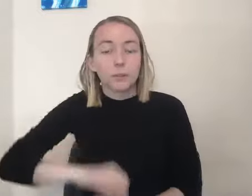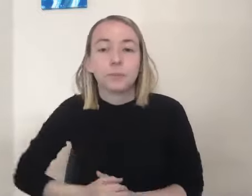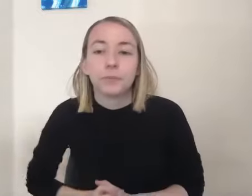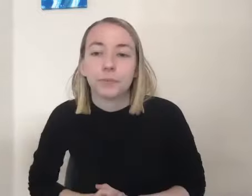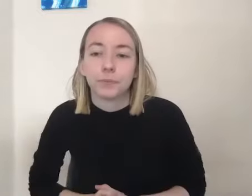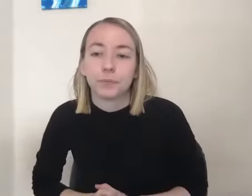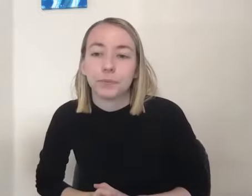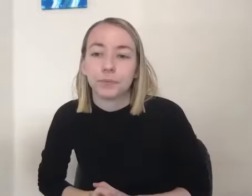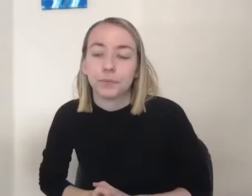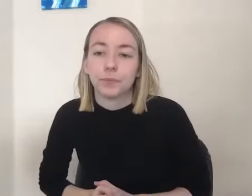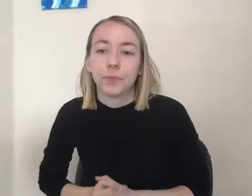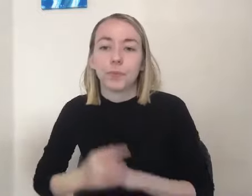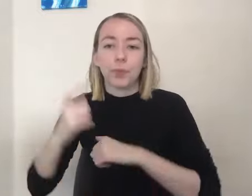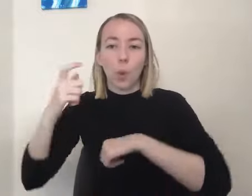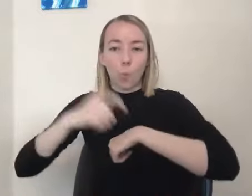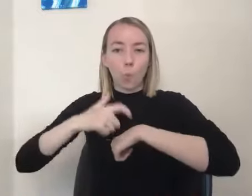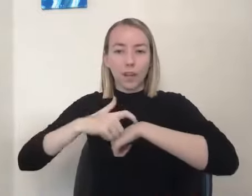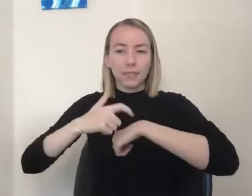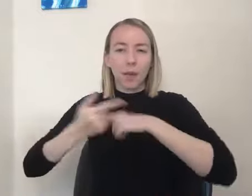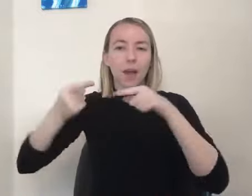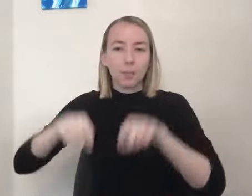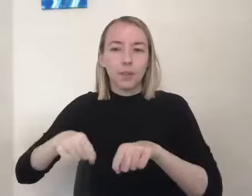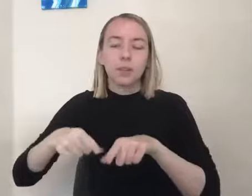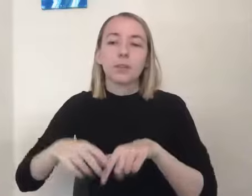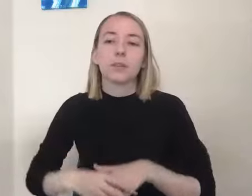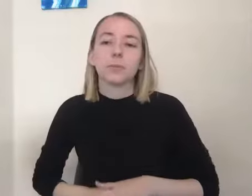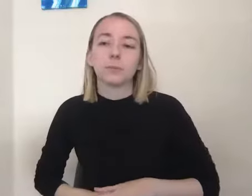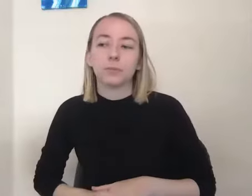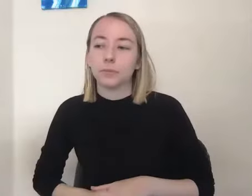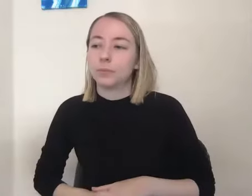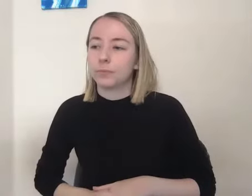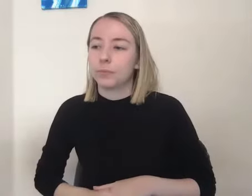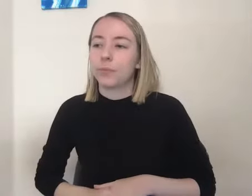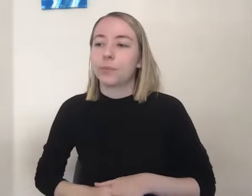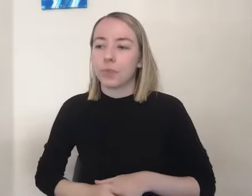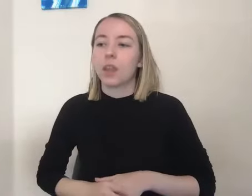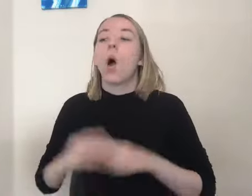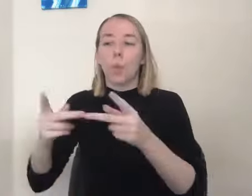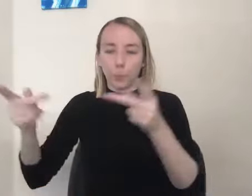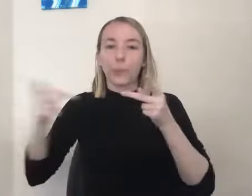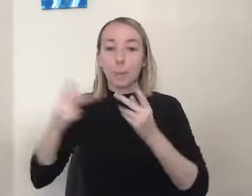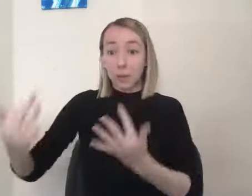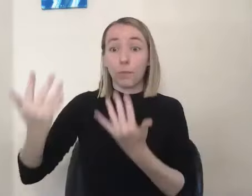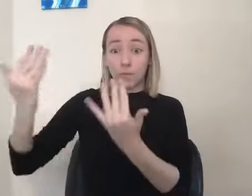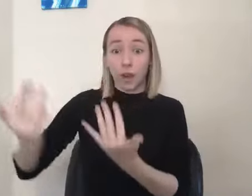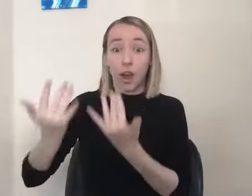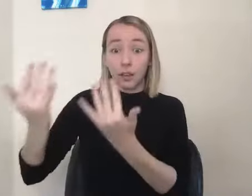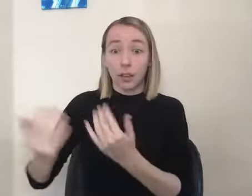I've always loved my dad. And I was ill at the thought of this man being drunk, because one of the times he set the house on fire,